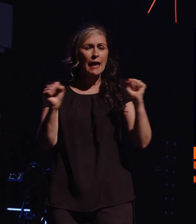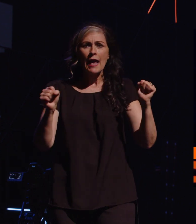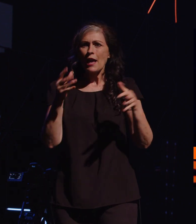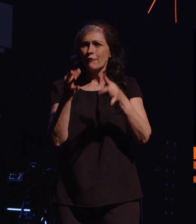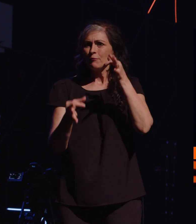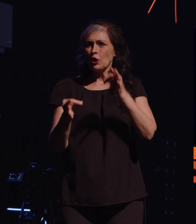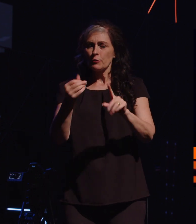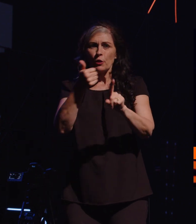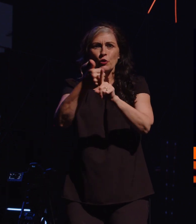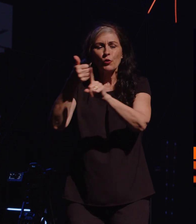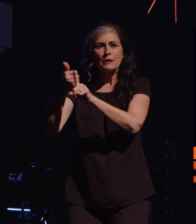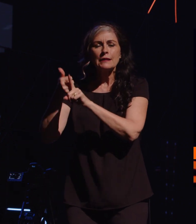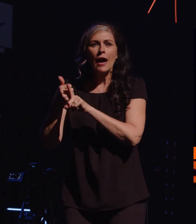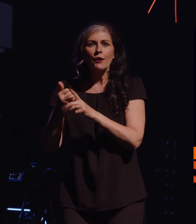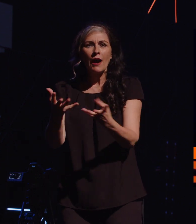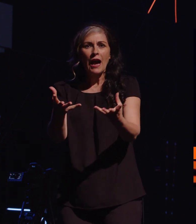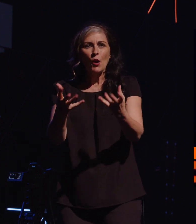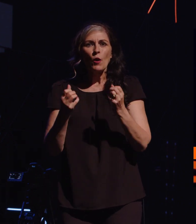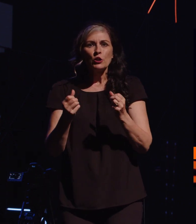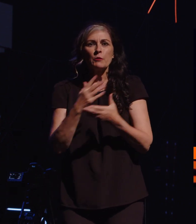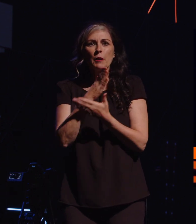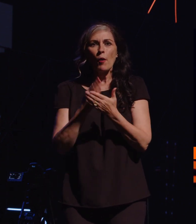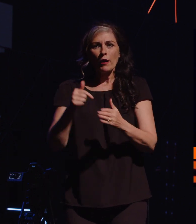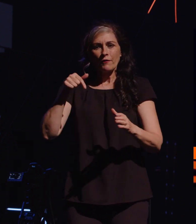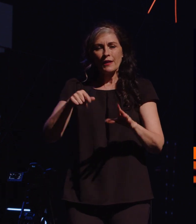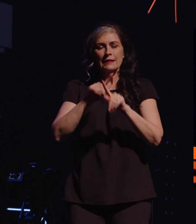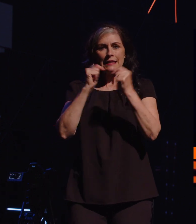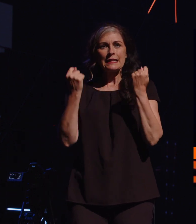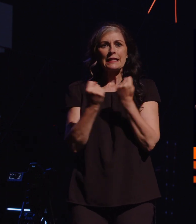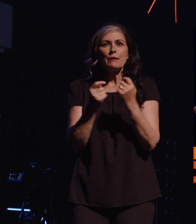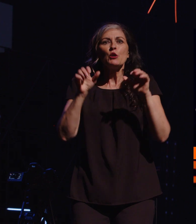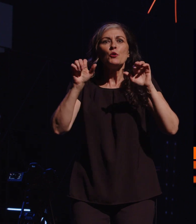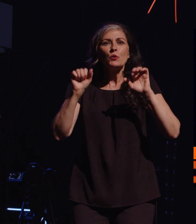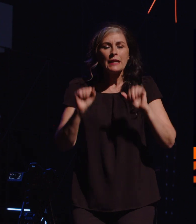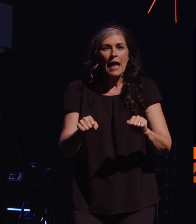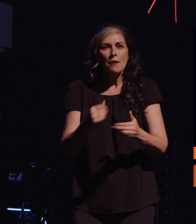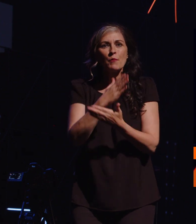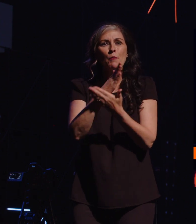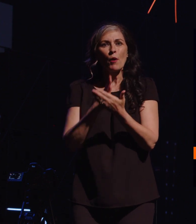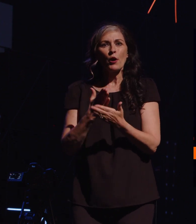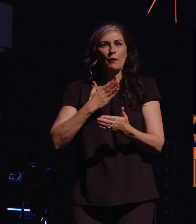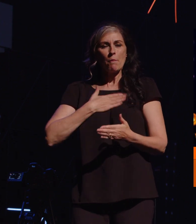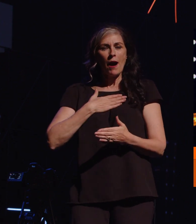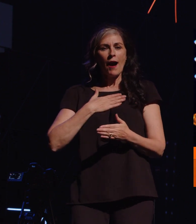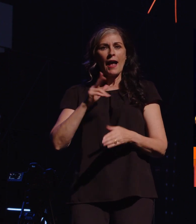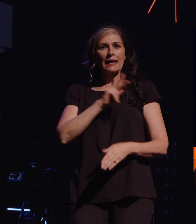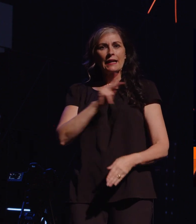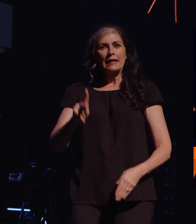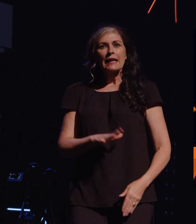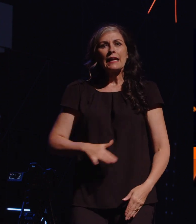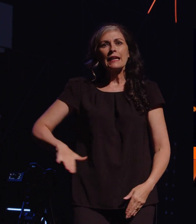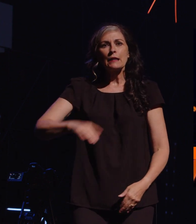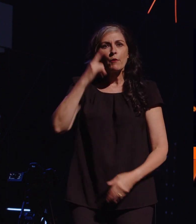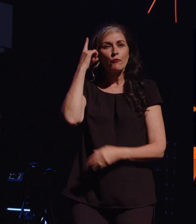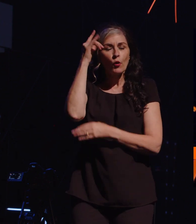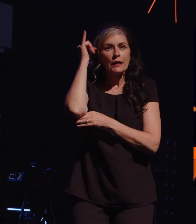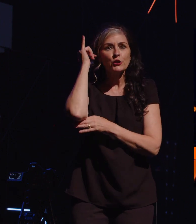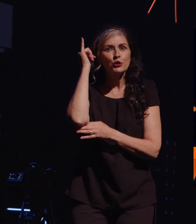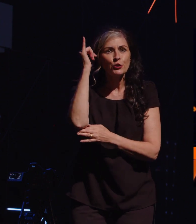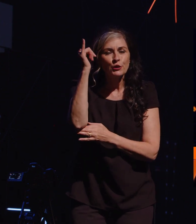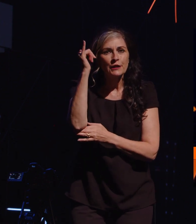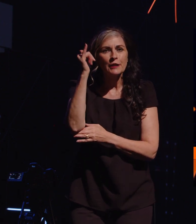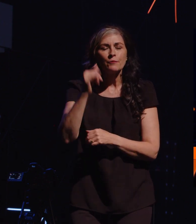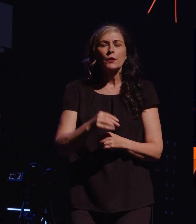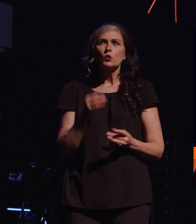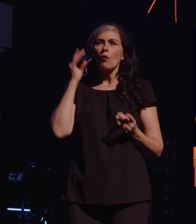judgment yourself, and I want you to be a part of this team. You can be a part of my kingdom for eternity. When